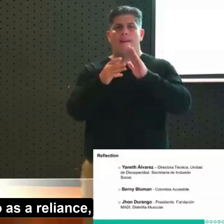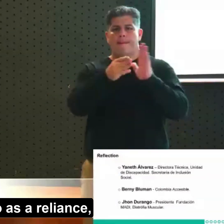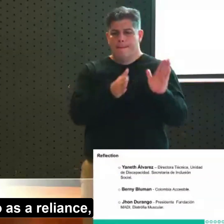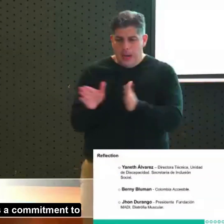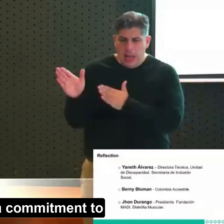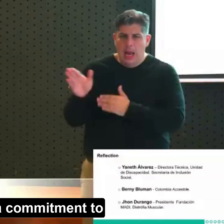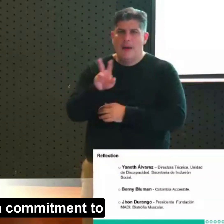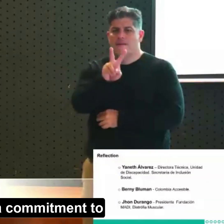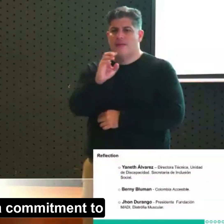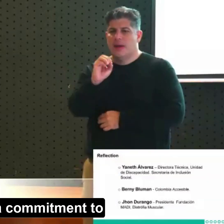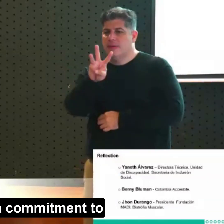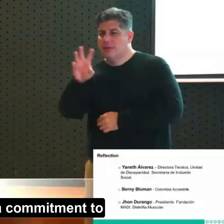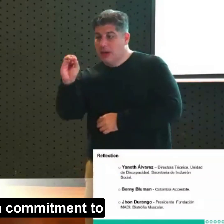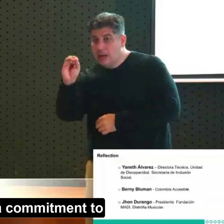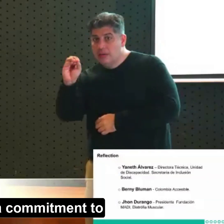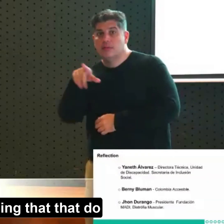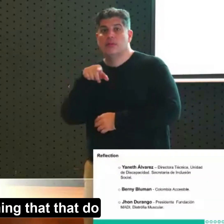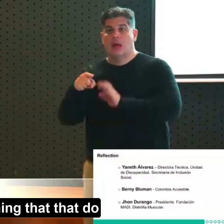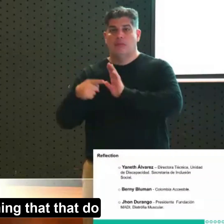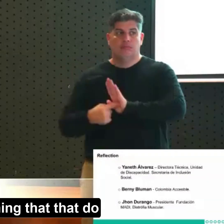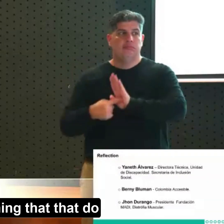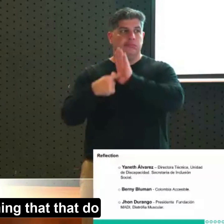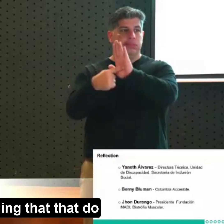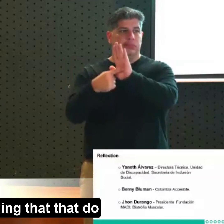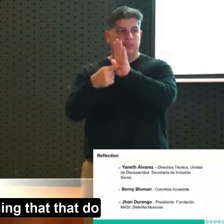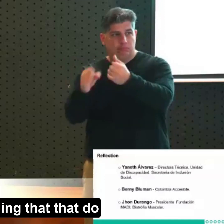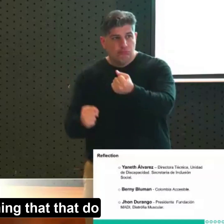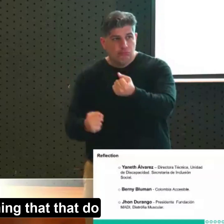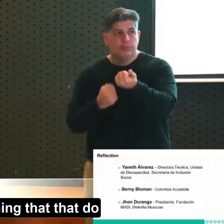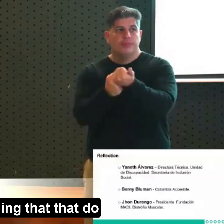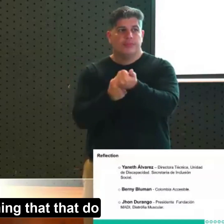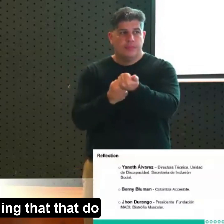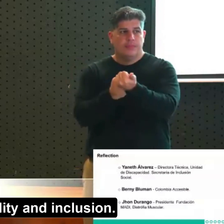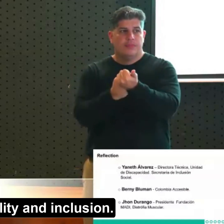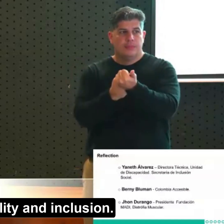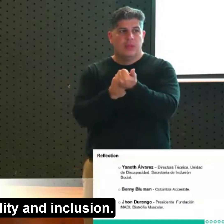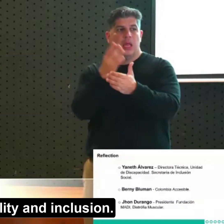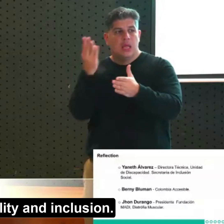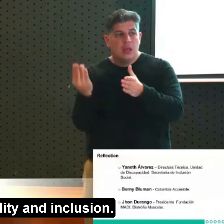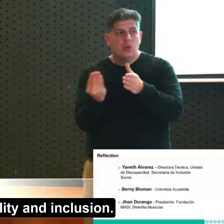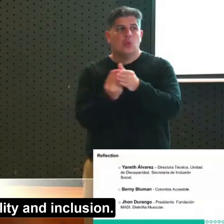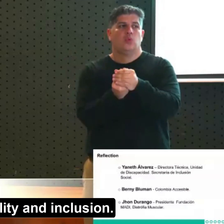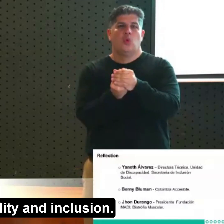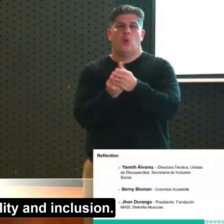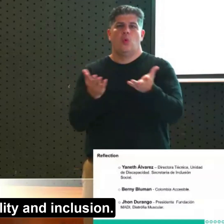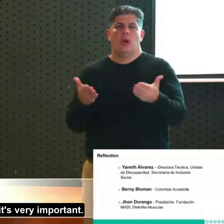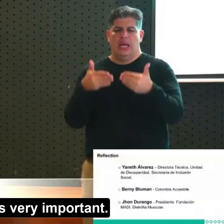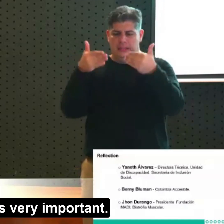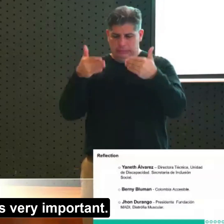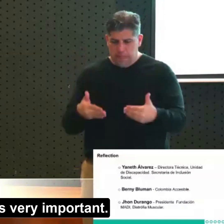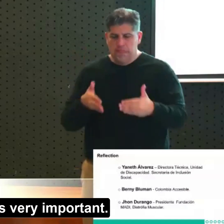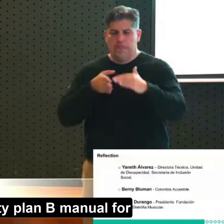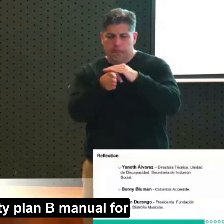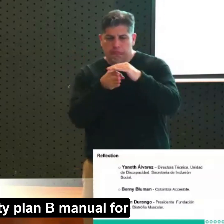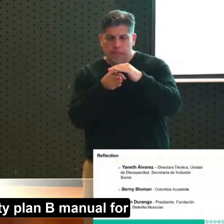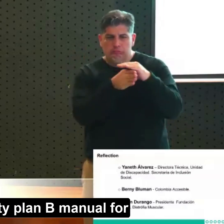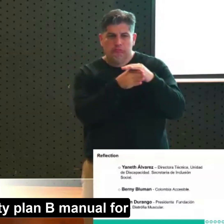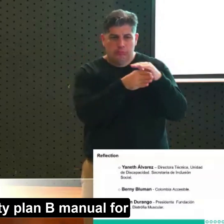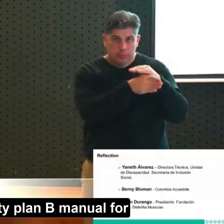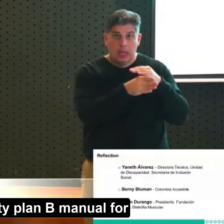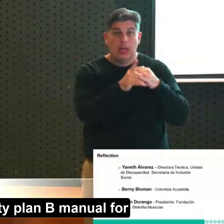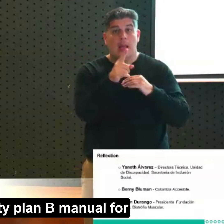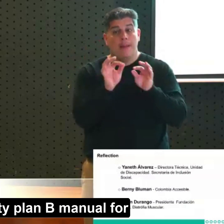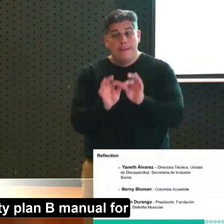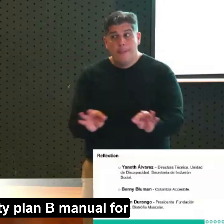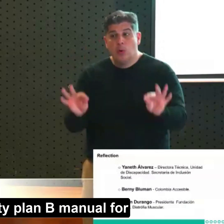a reliance, as a commitment to everything that to accessibility and inclusion. I think it's very important. The